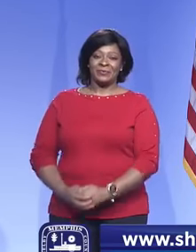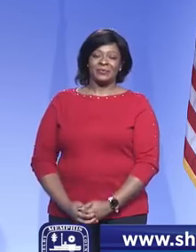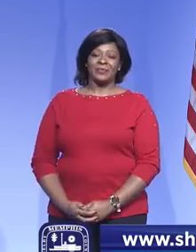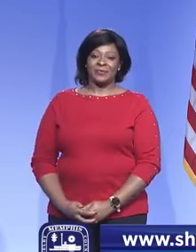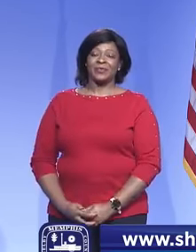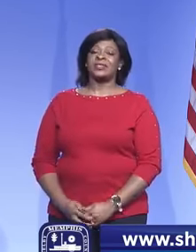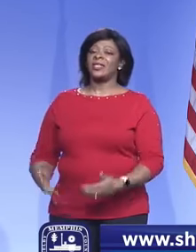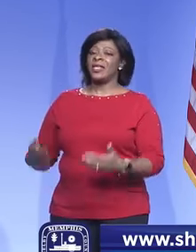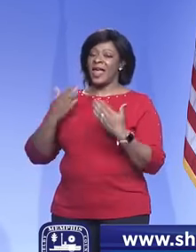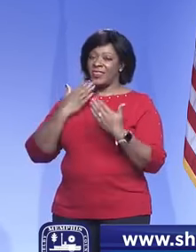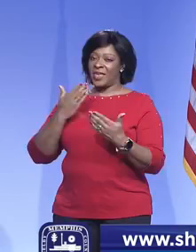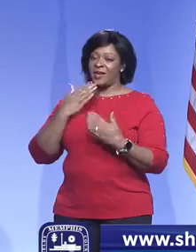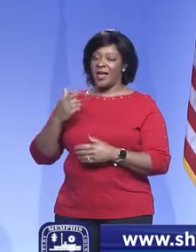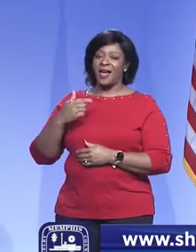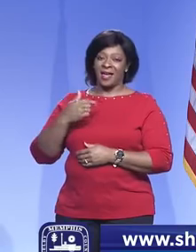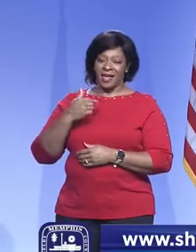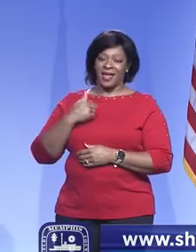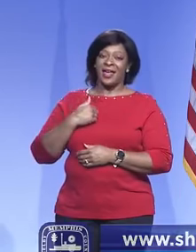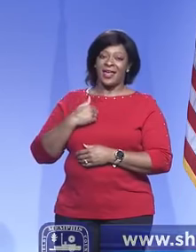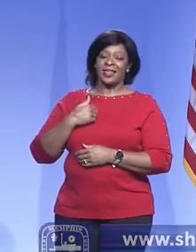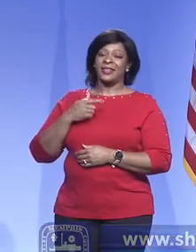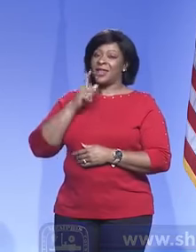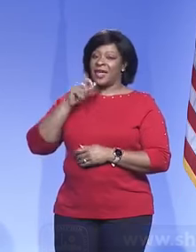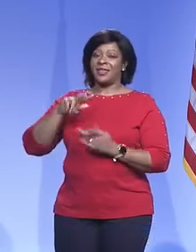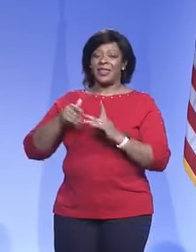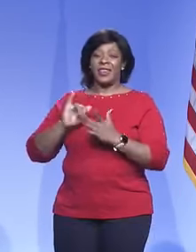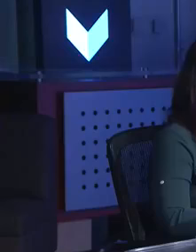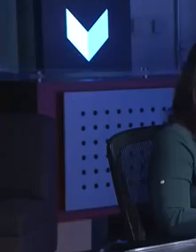Well, I appreciate it. I think that's all I needed. Thank you.